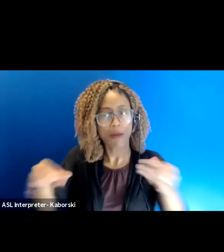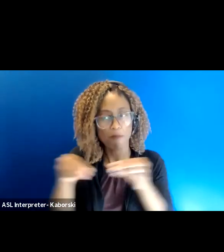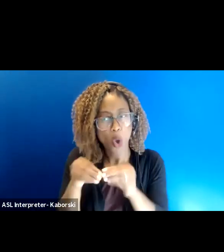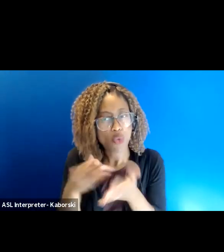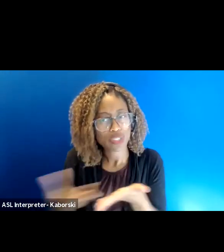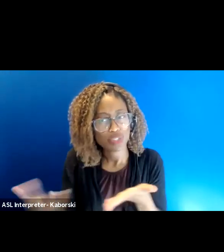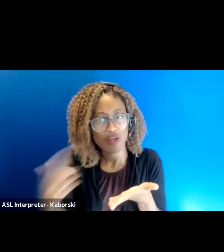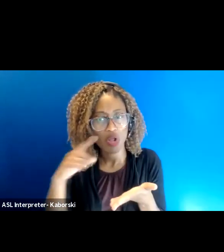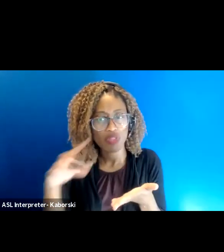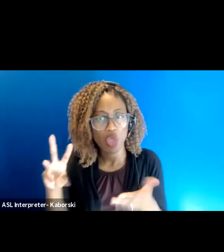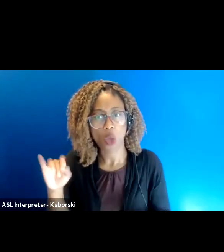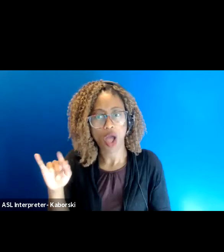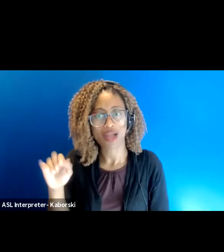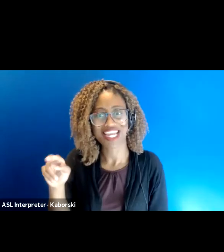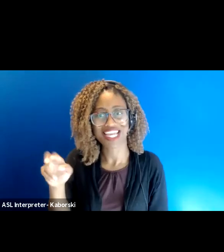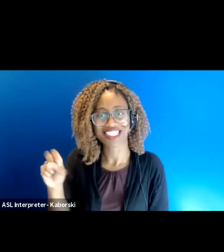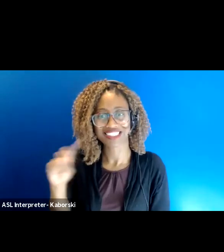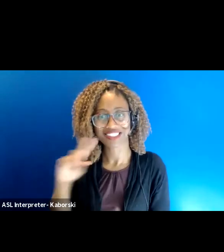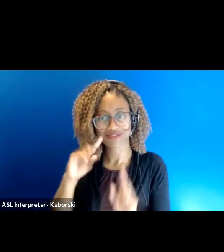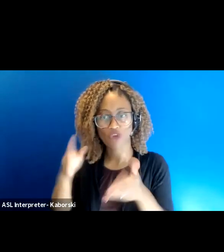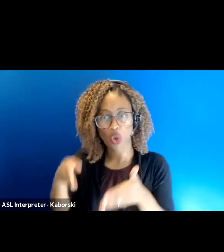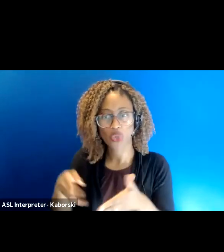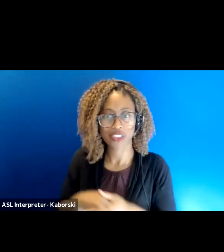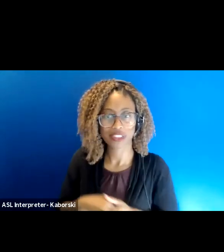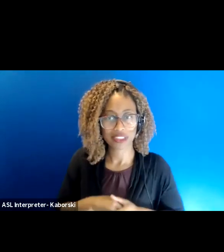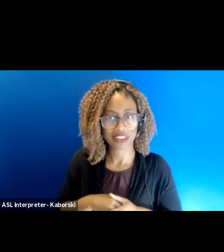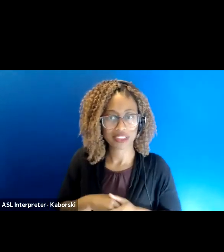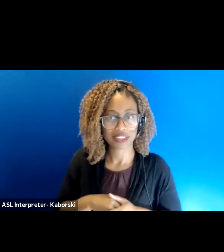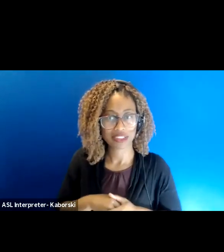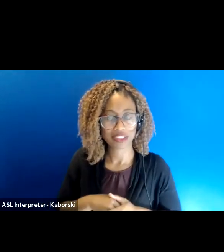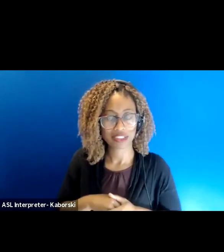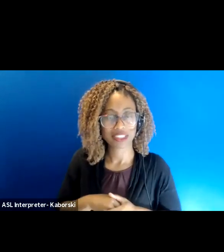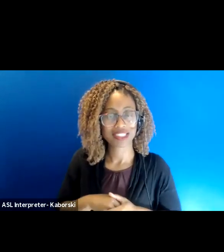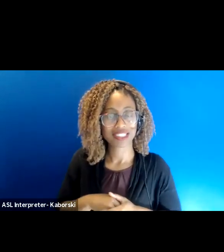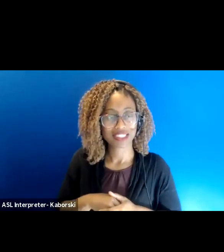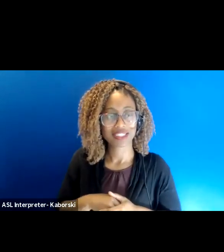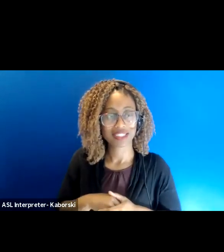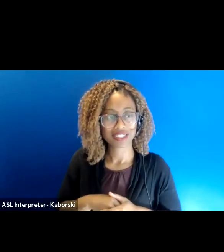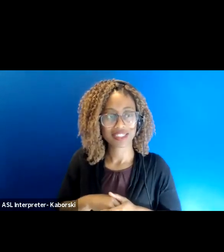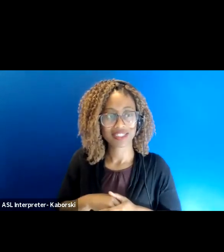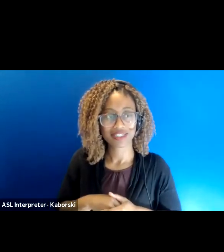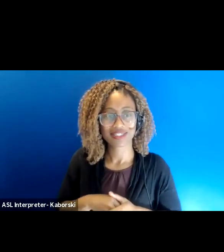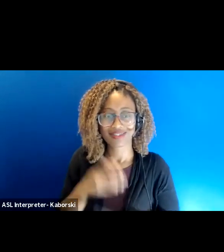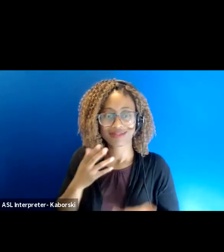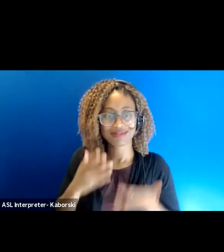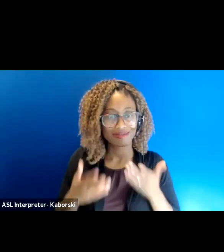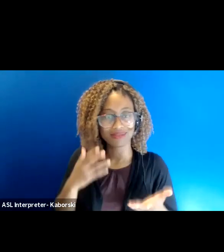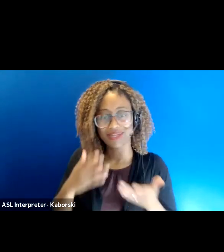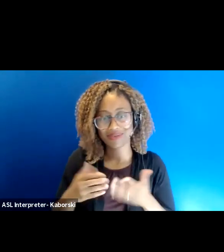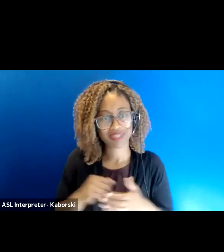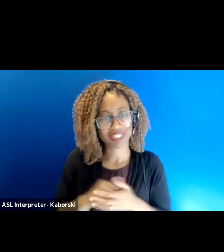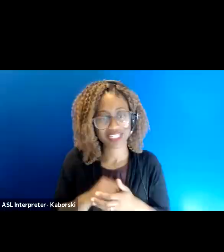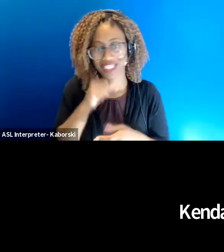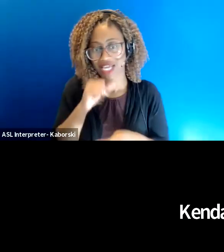wellness, is maybe not equal.